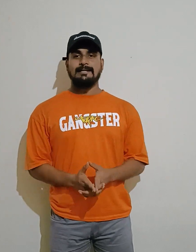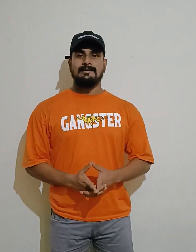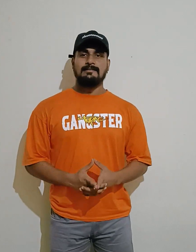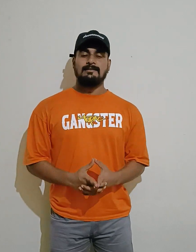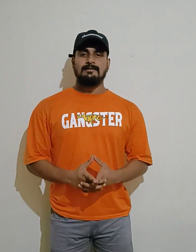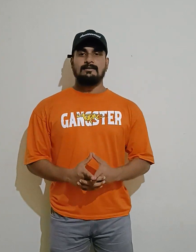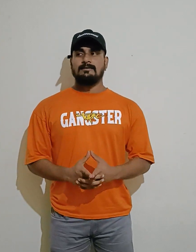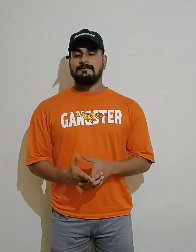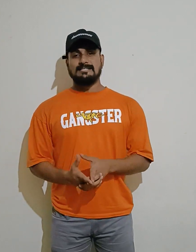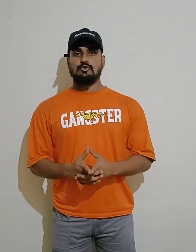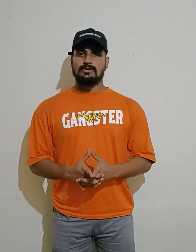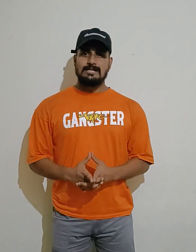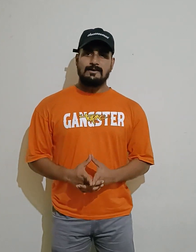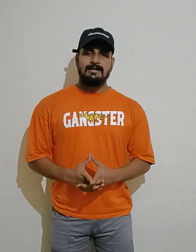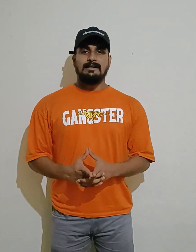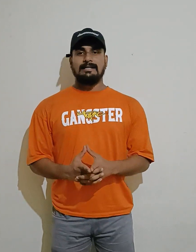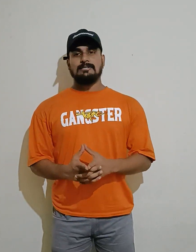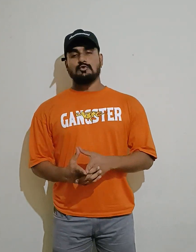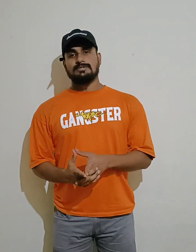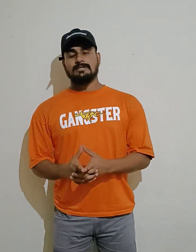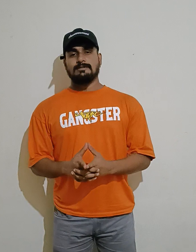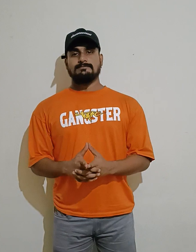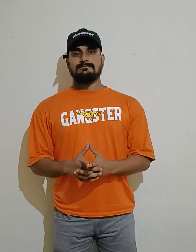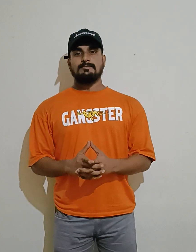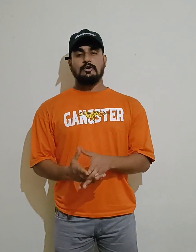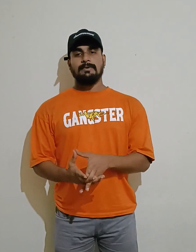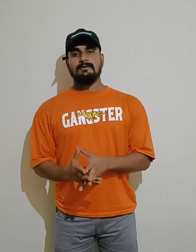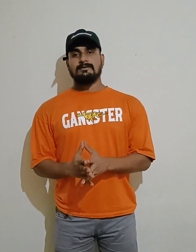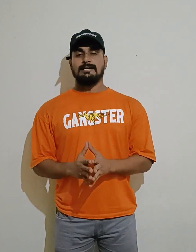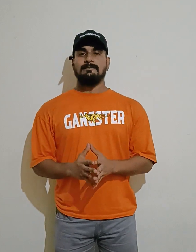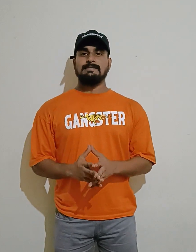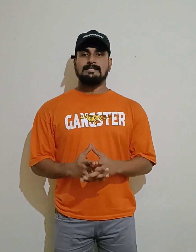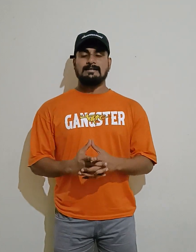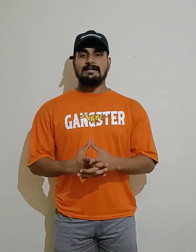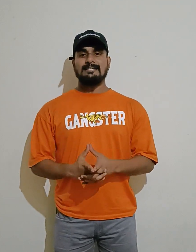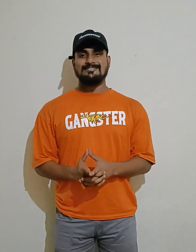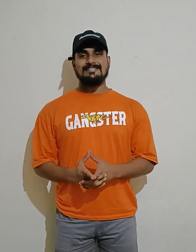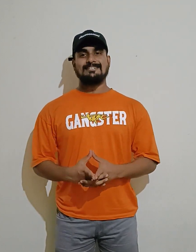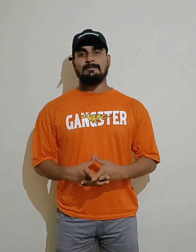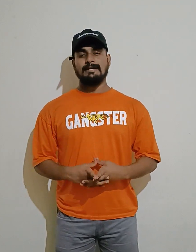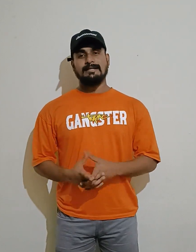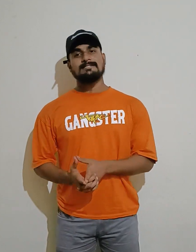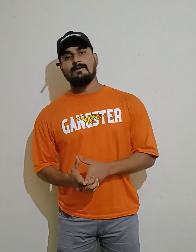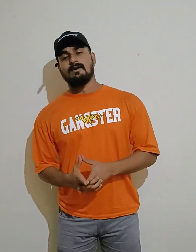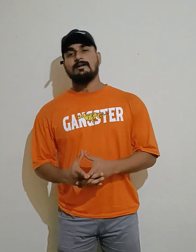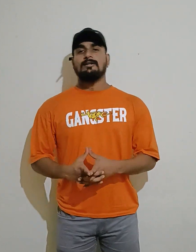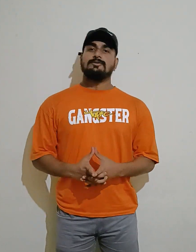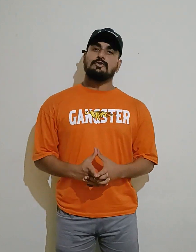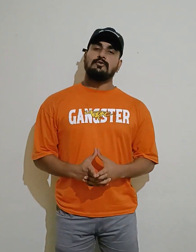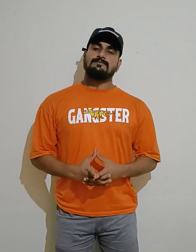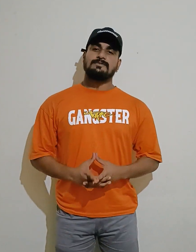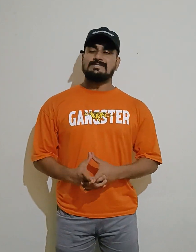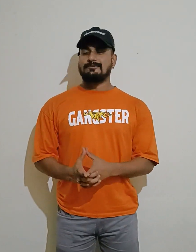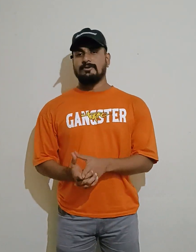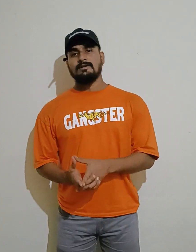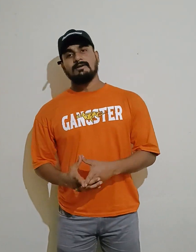technical which is core Java and I choose the topic, the name is conditional statement in Java. So first of